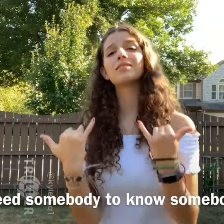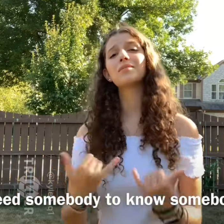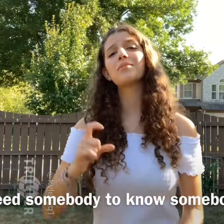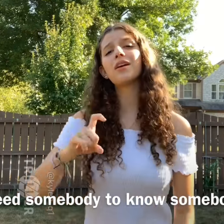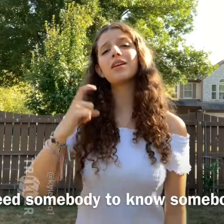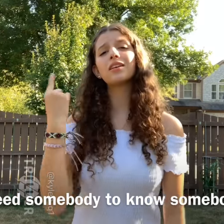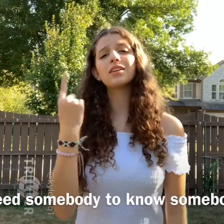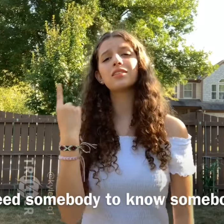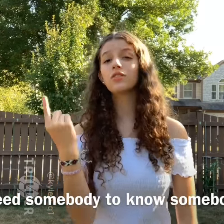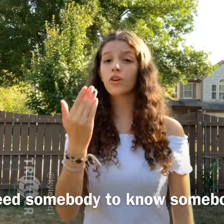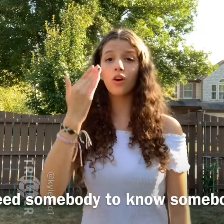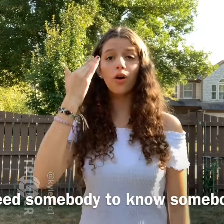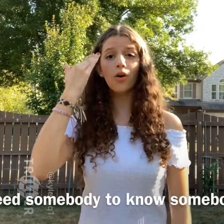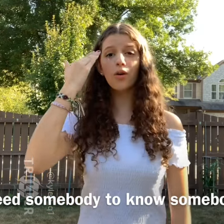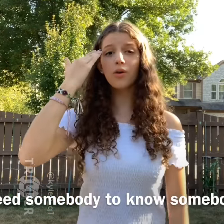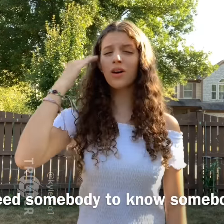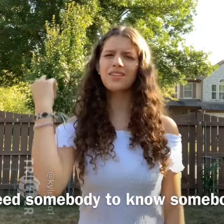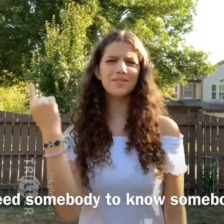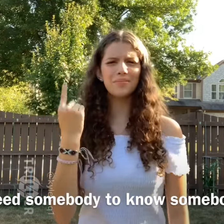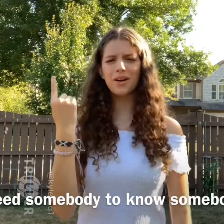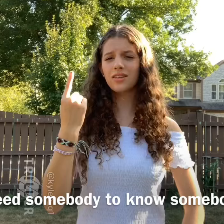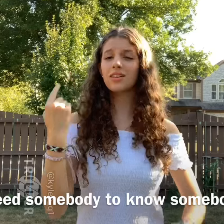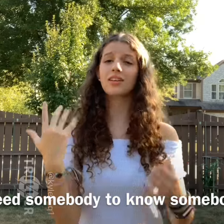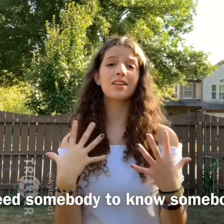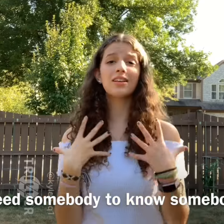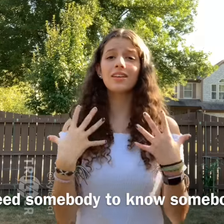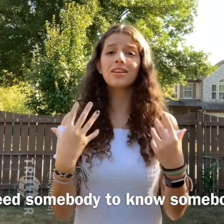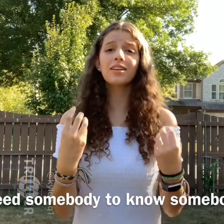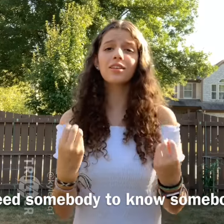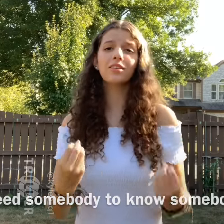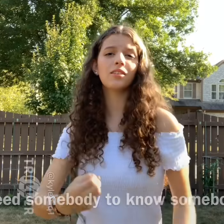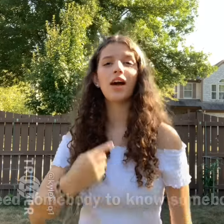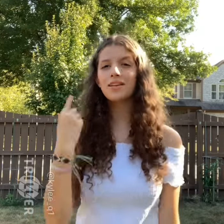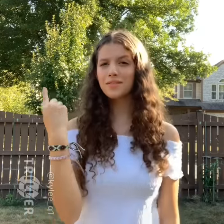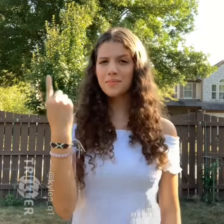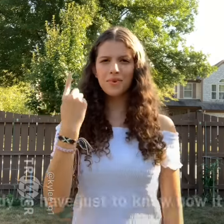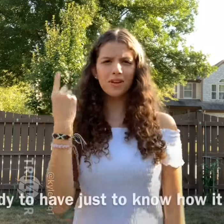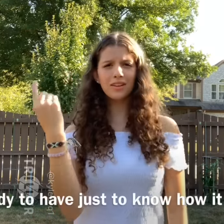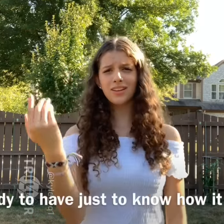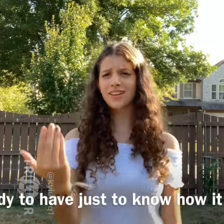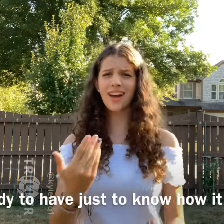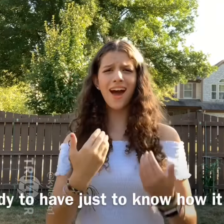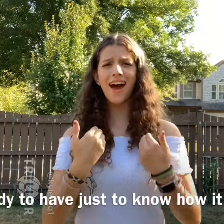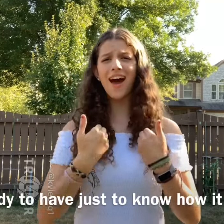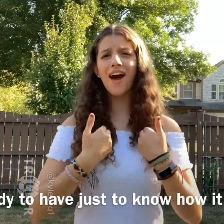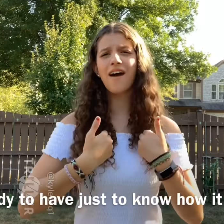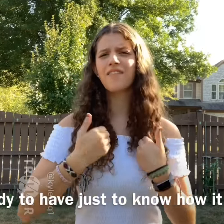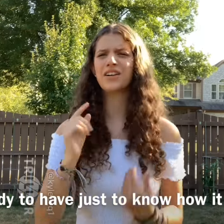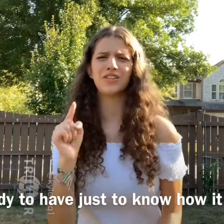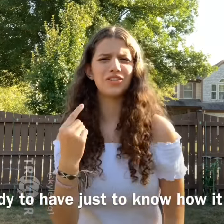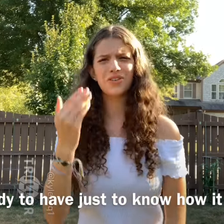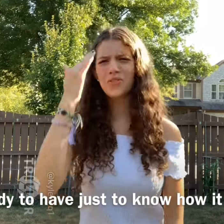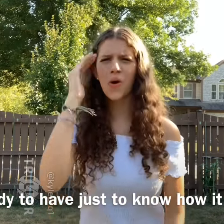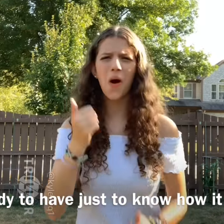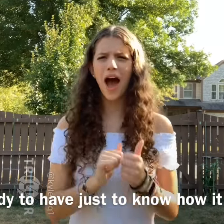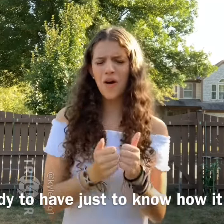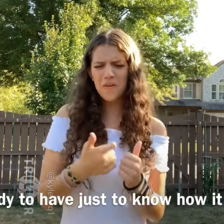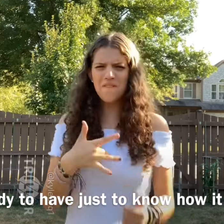somebody to know, somebody to heal Somebody to have, just to know how it